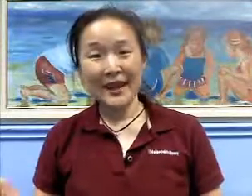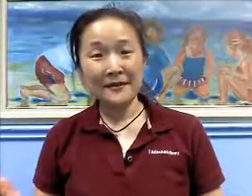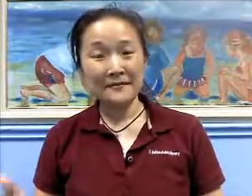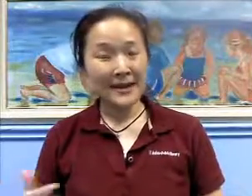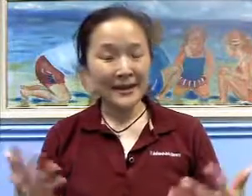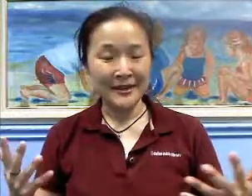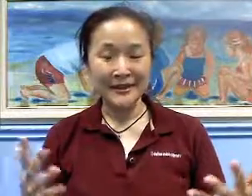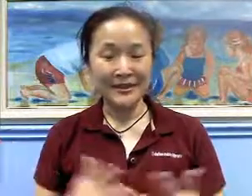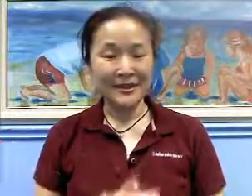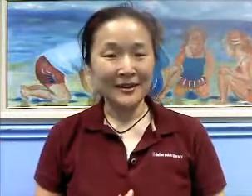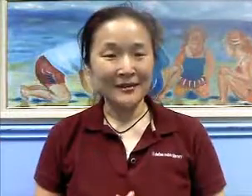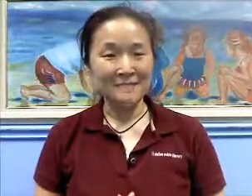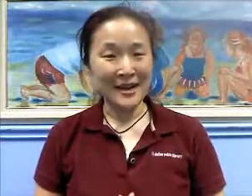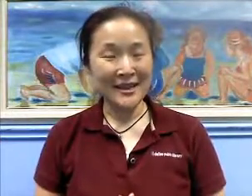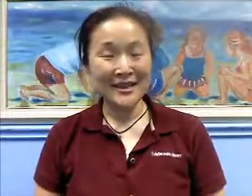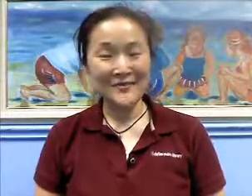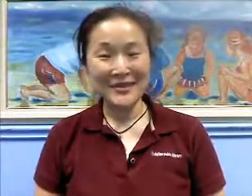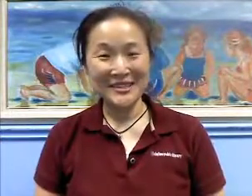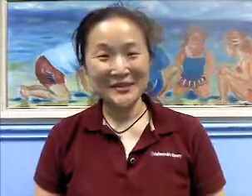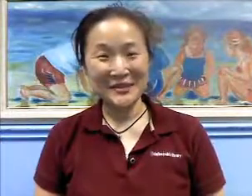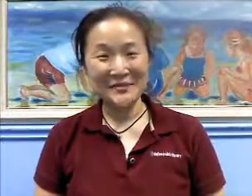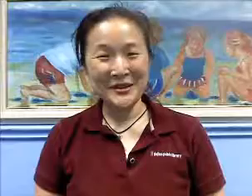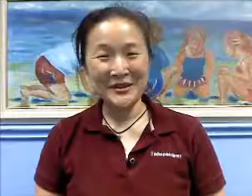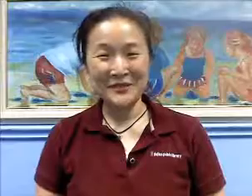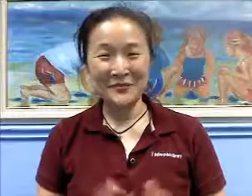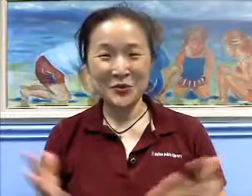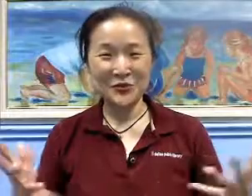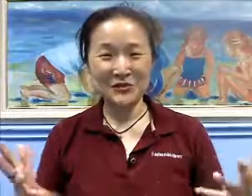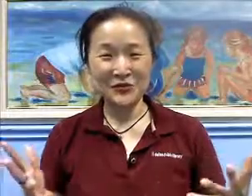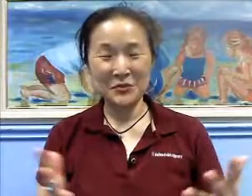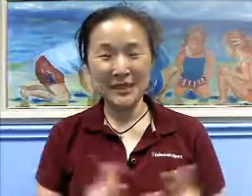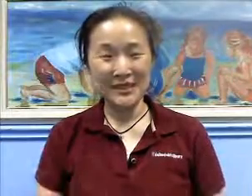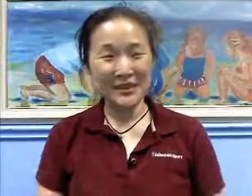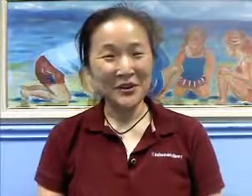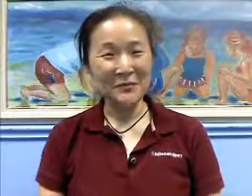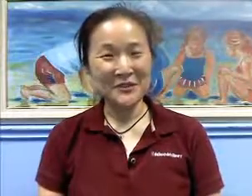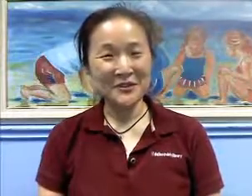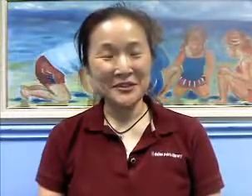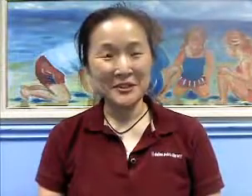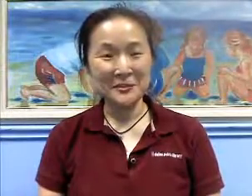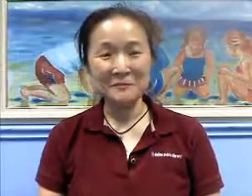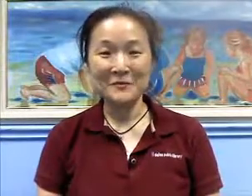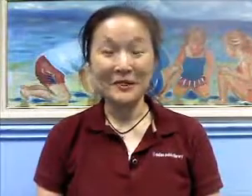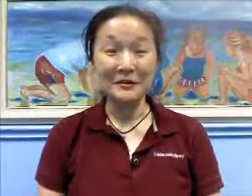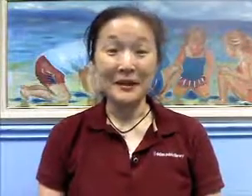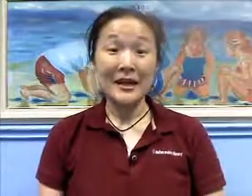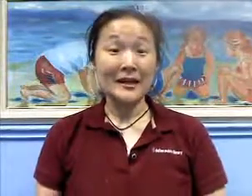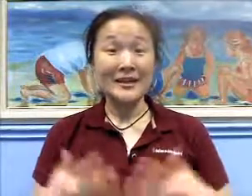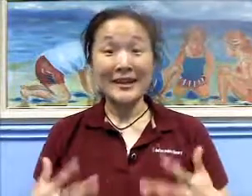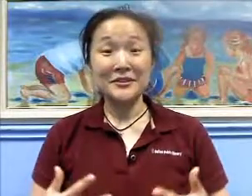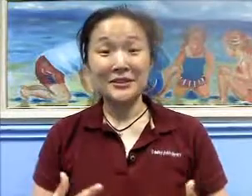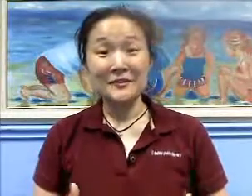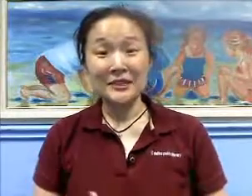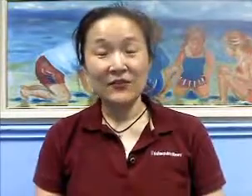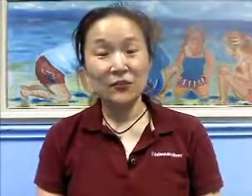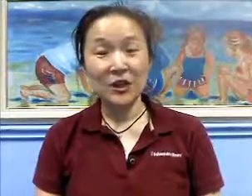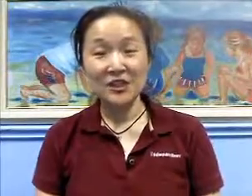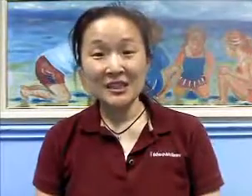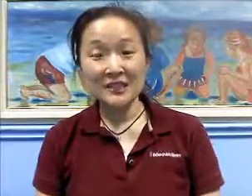have, and I think it makes the world a better and more wonderful place, and I hope you do too. So thank you so much for watching these